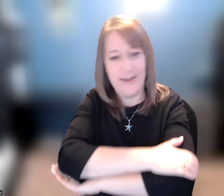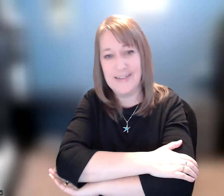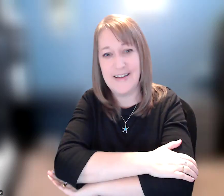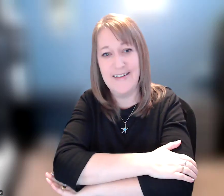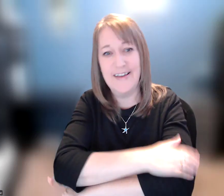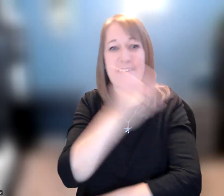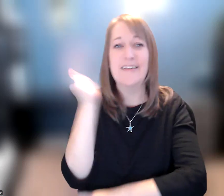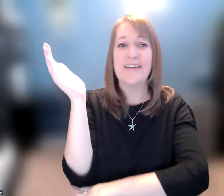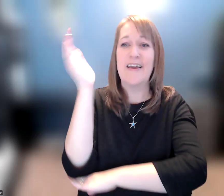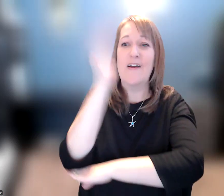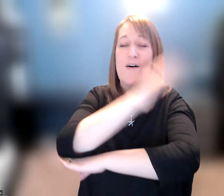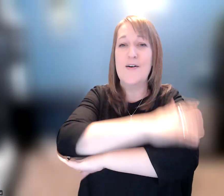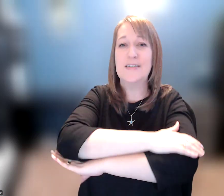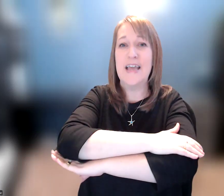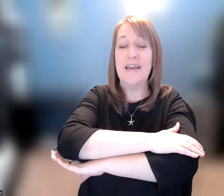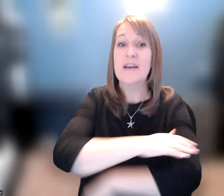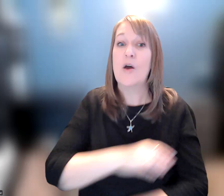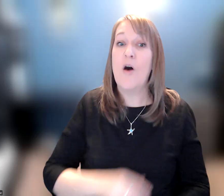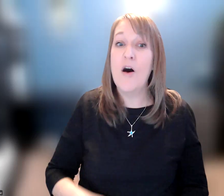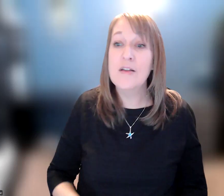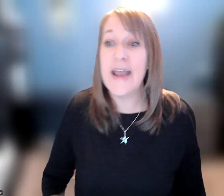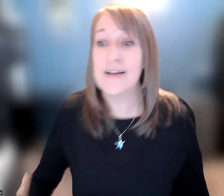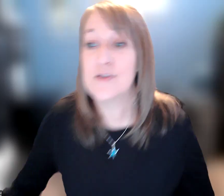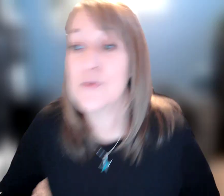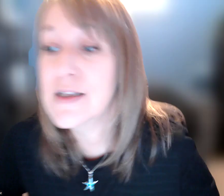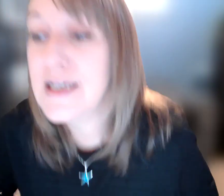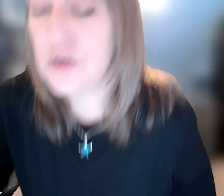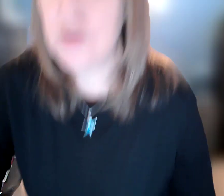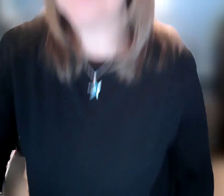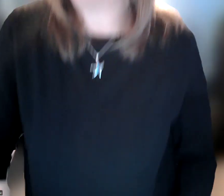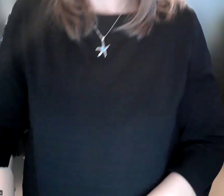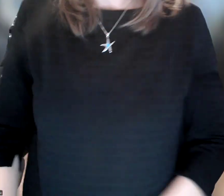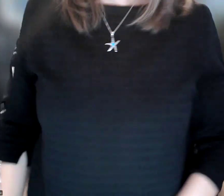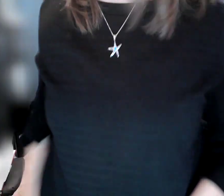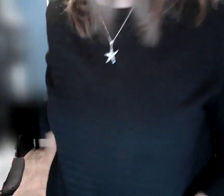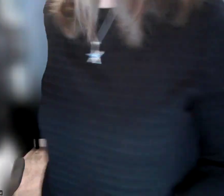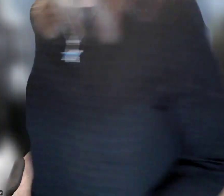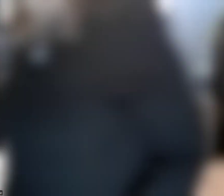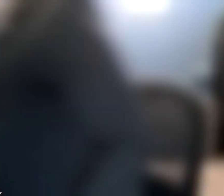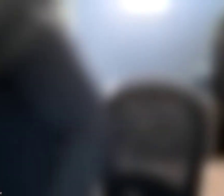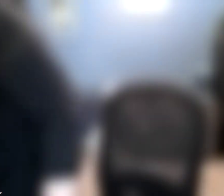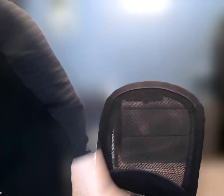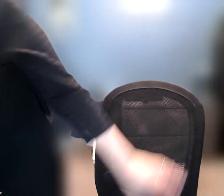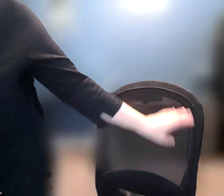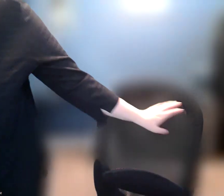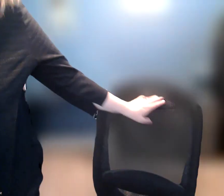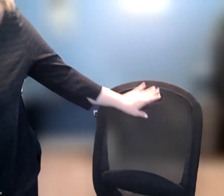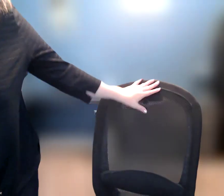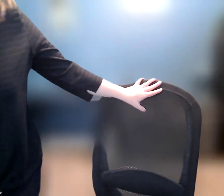it, kind of. Okay, all day. Now, all night is really interesting because you do the same thing. Let me move